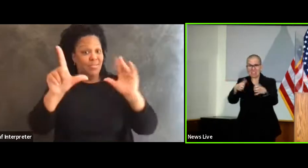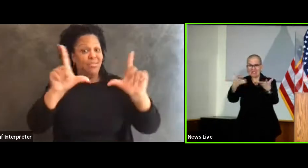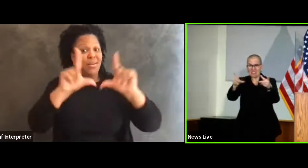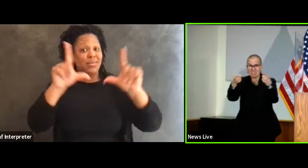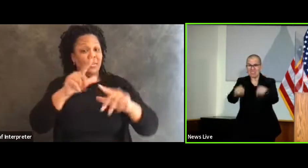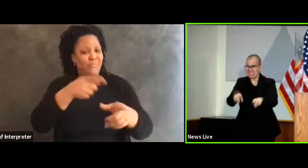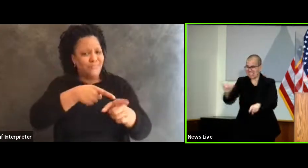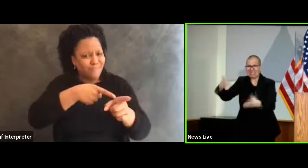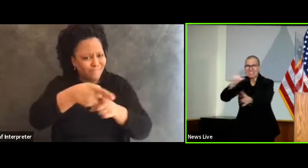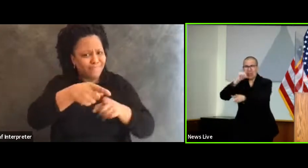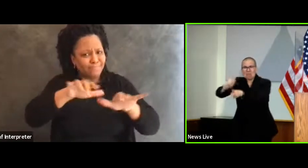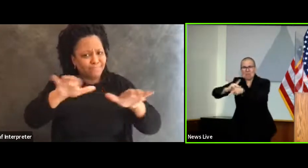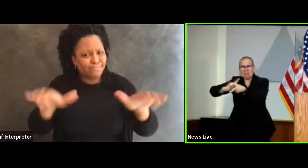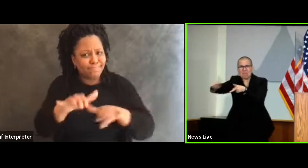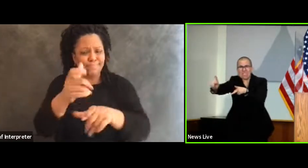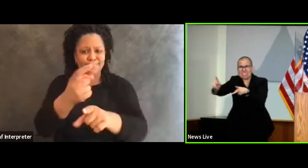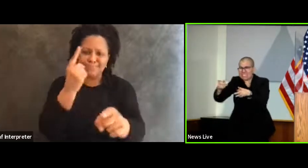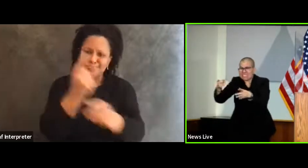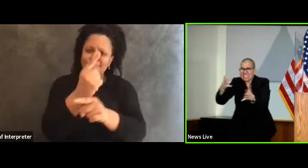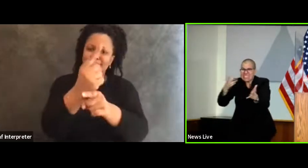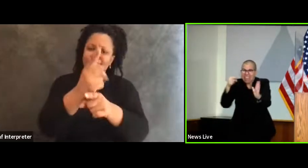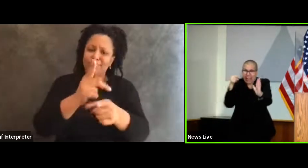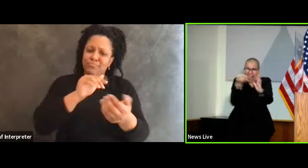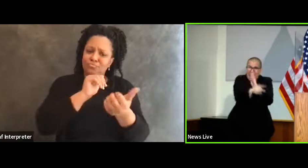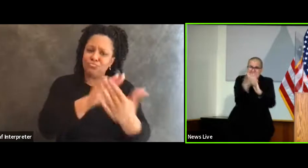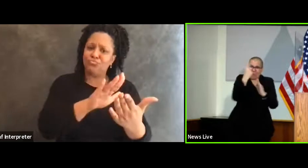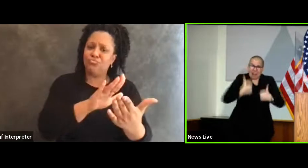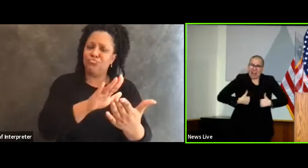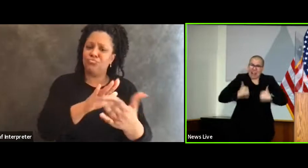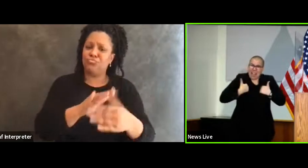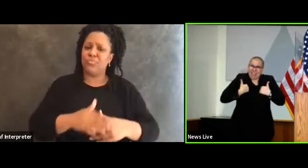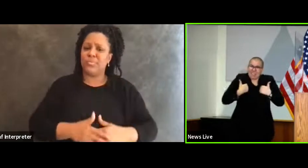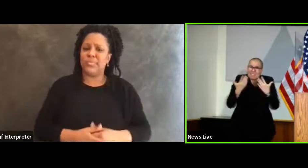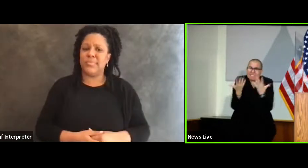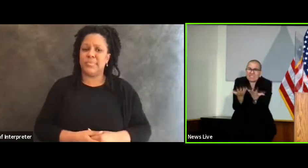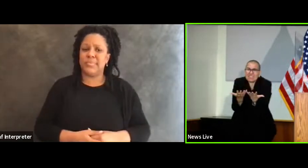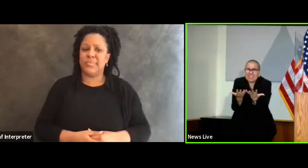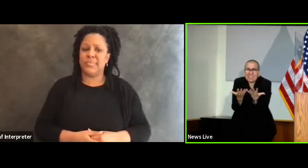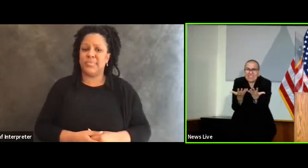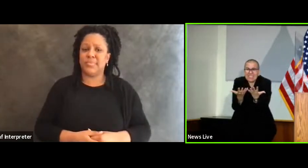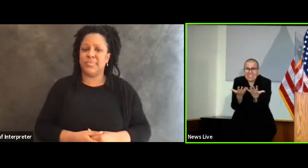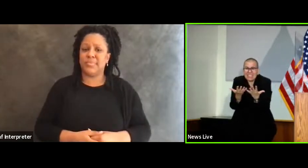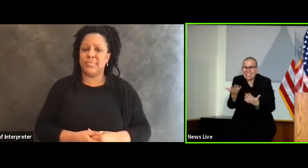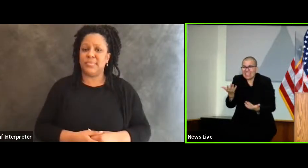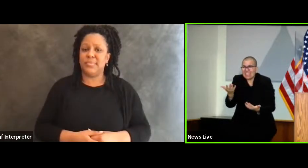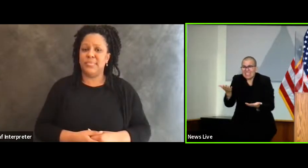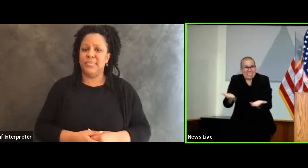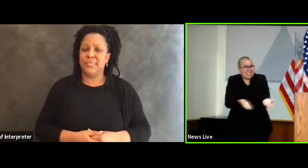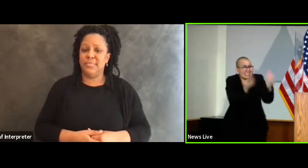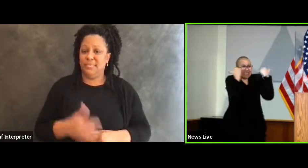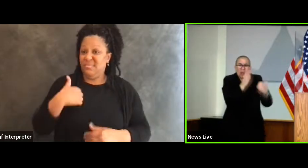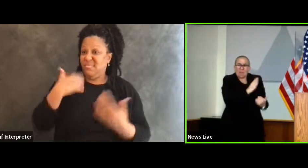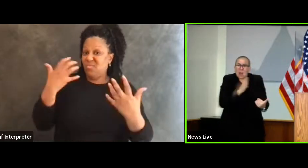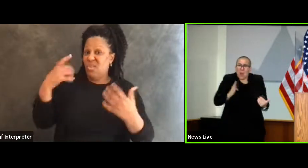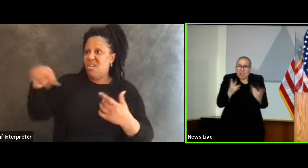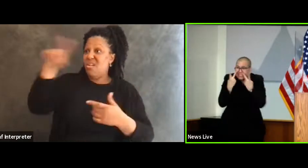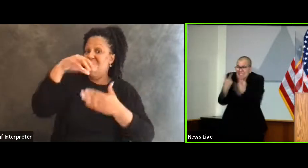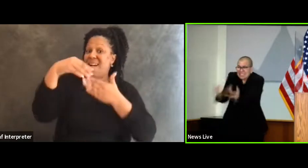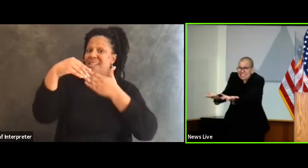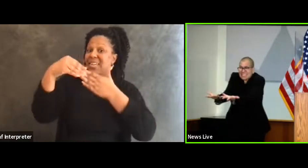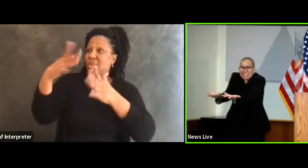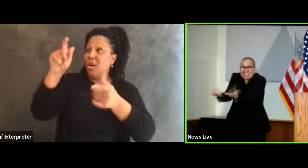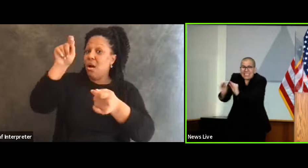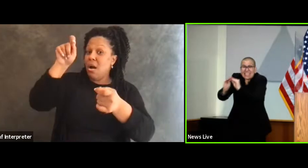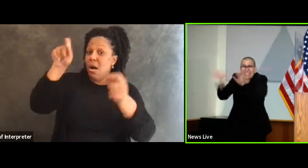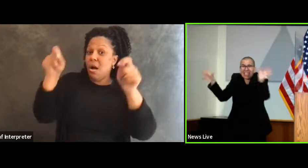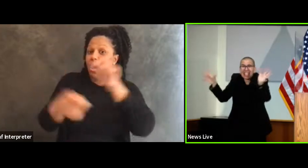ways. Recent leadership at that board is welcome, but it still needs direction from the legislature, and